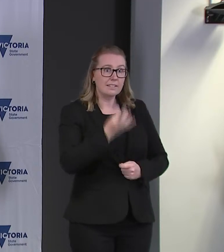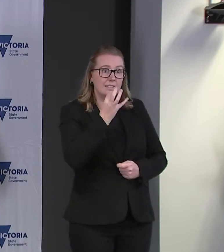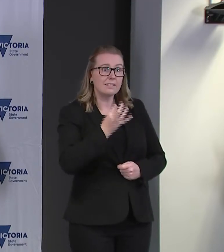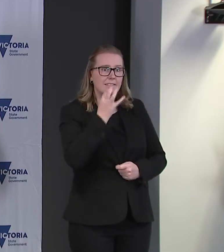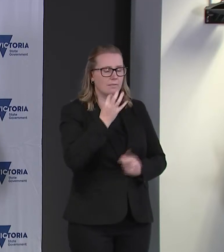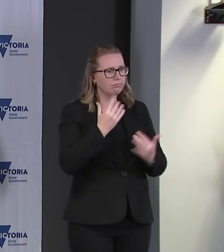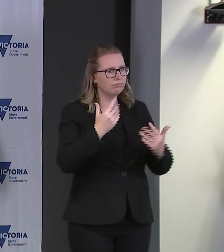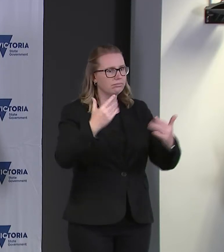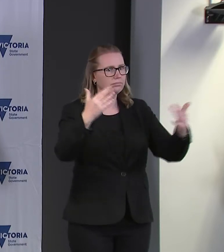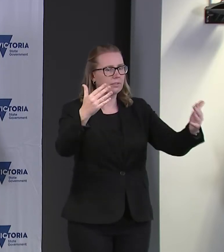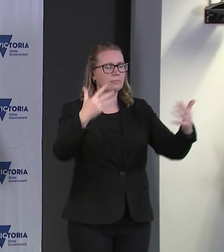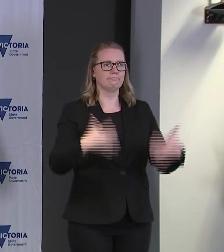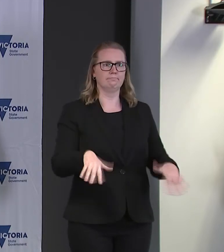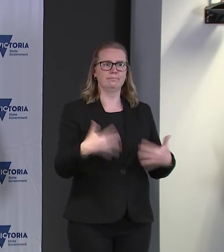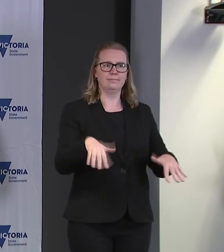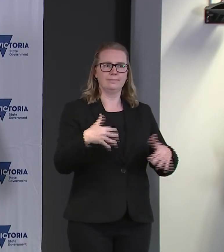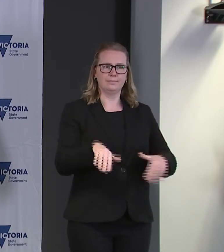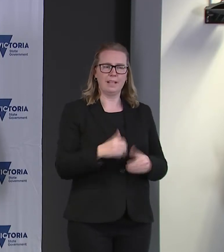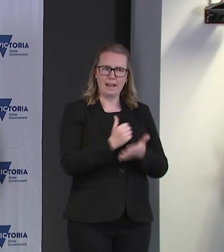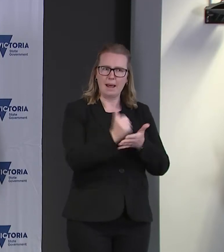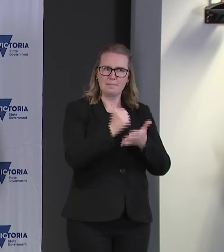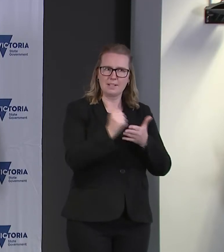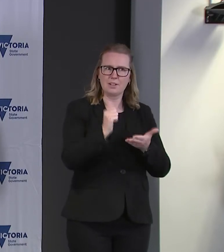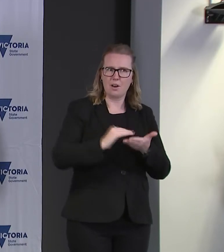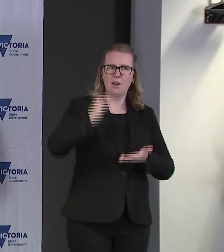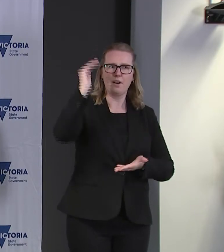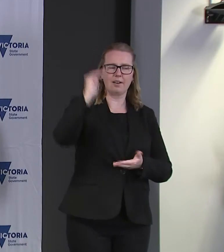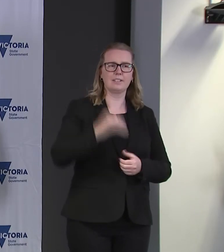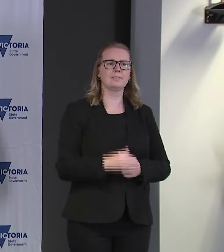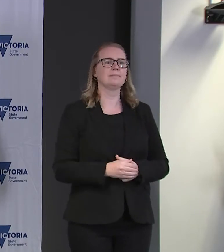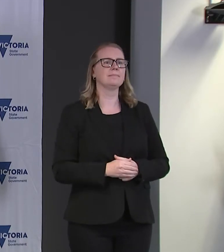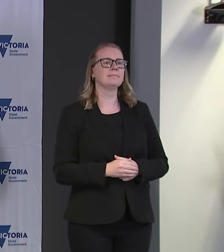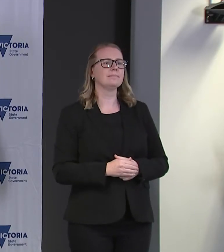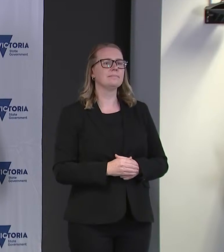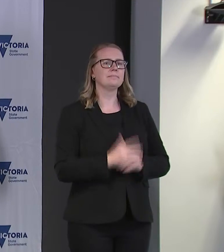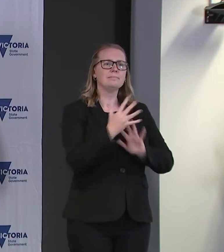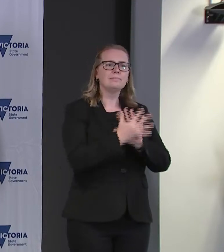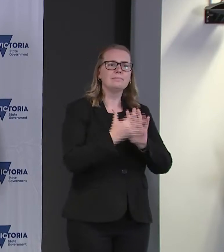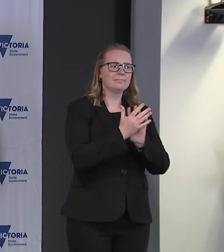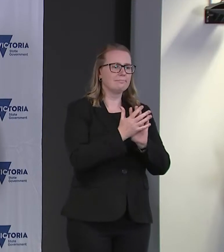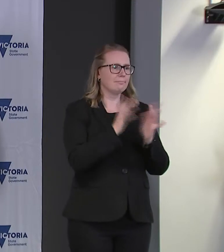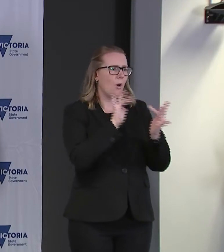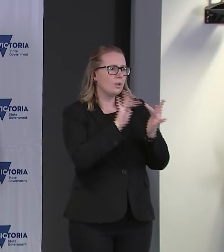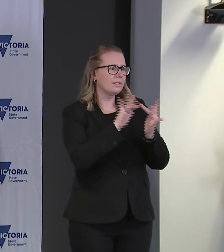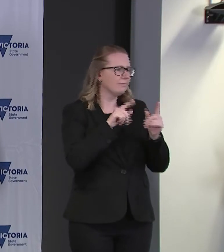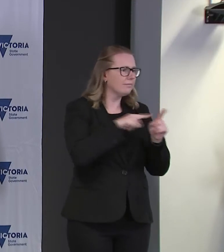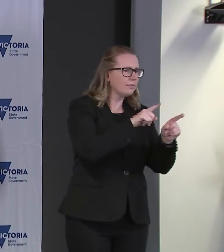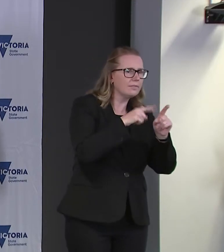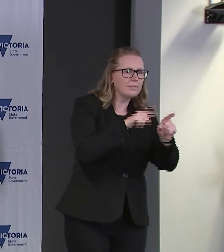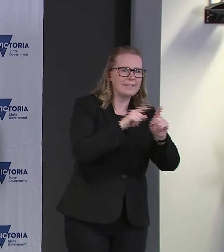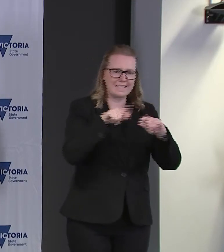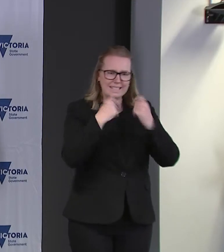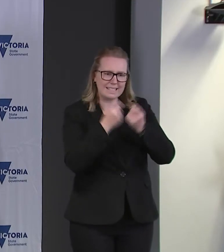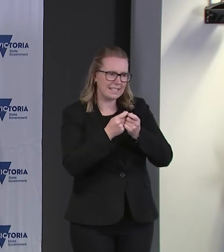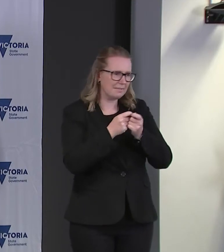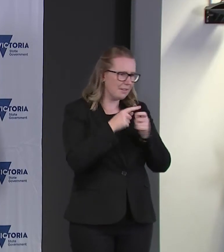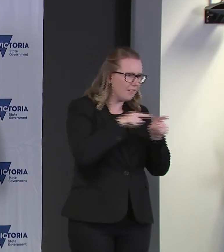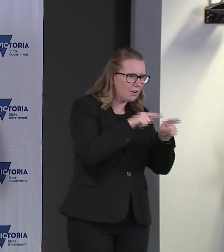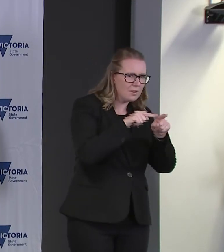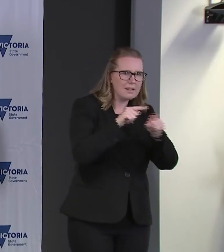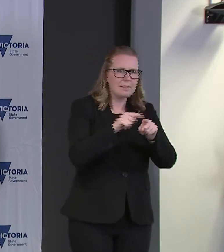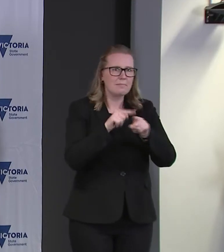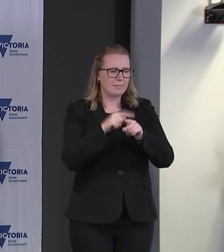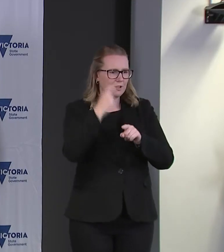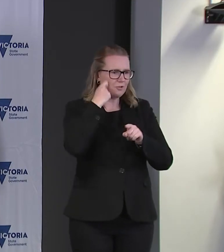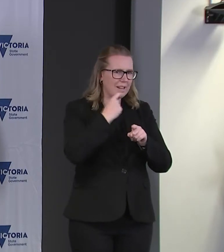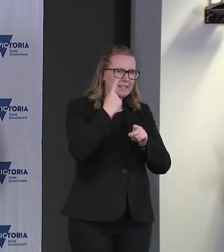record numbers and give the contact tracing teams all the support they need to map and trace